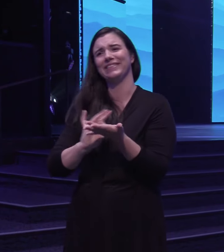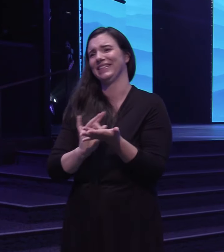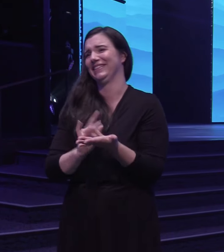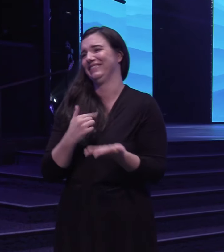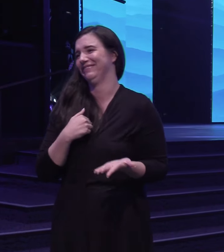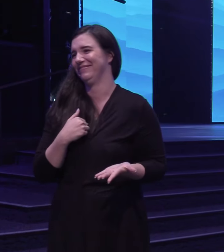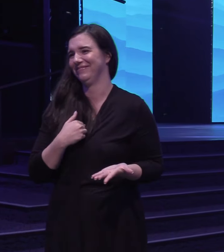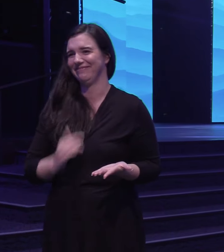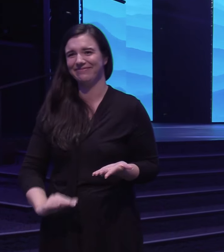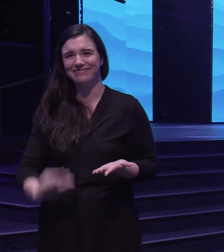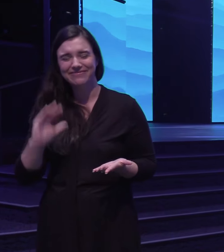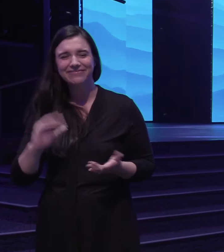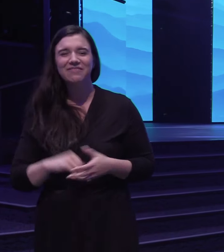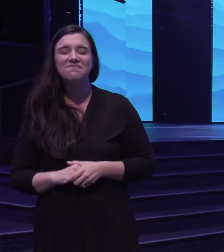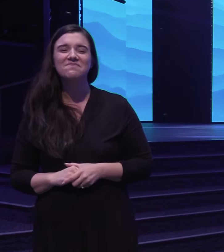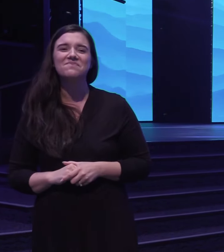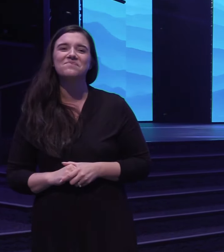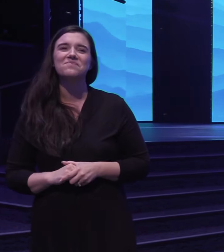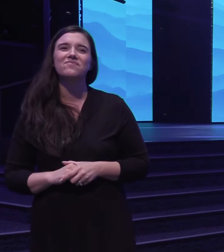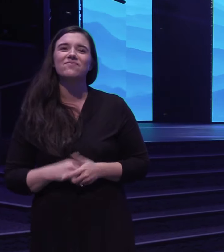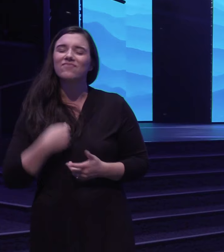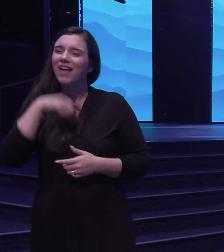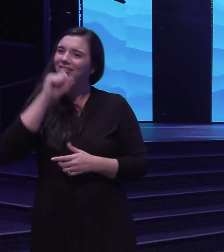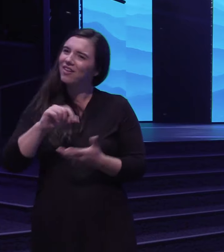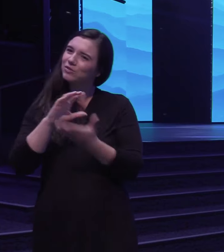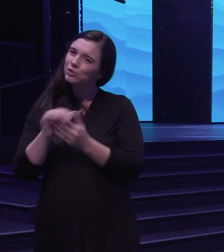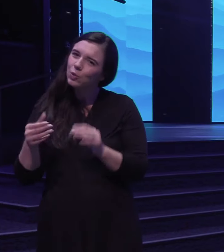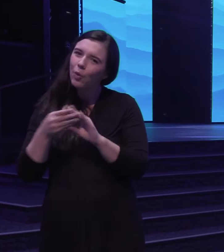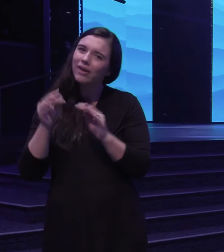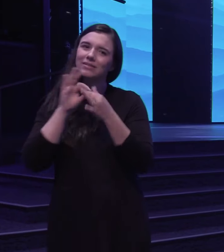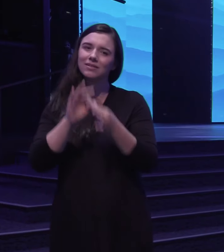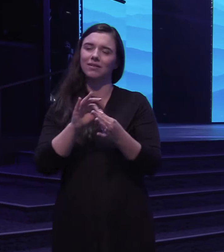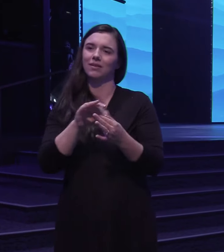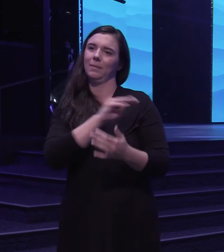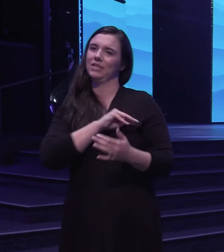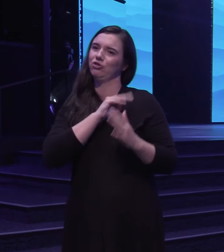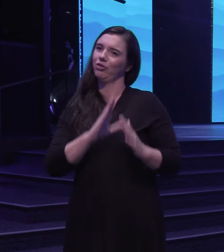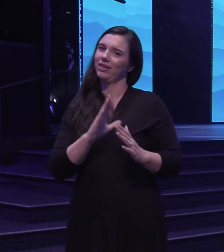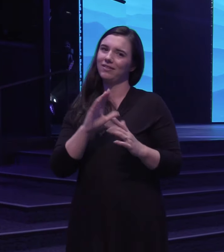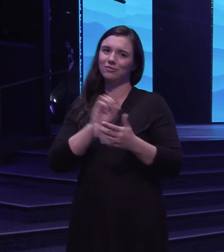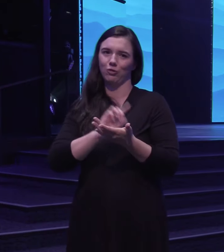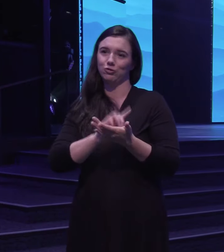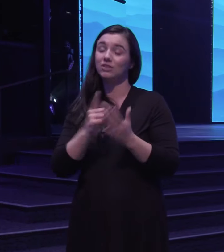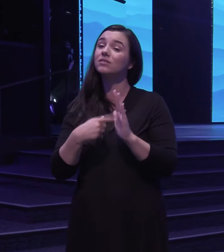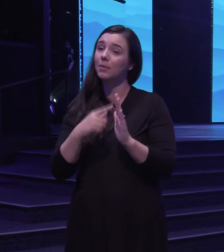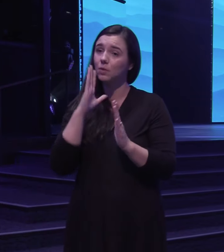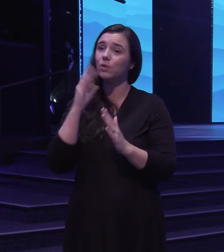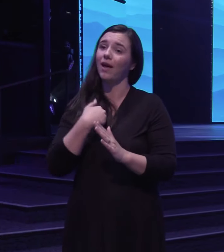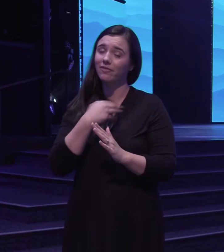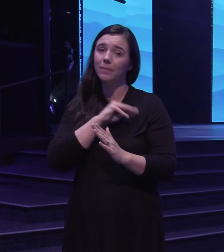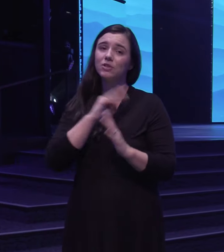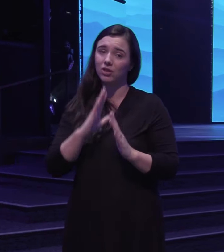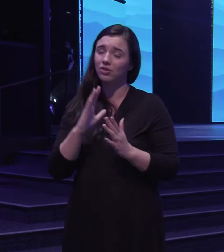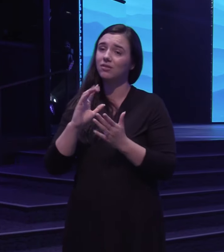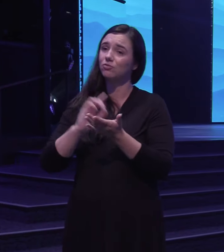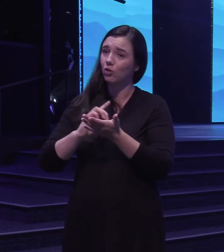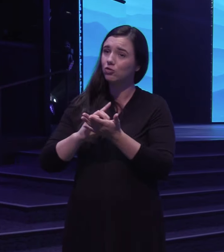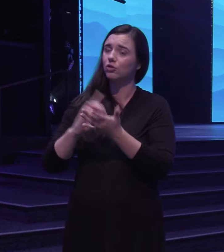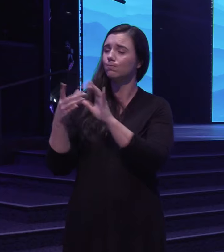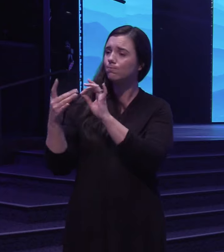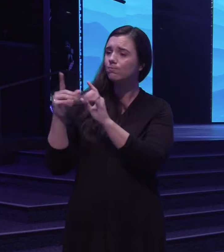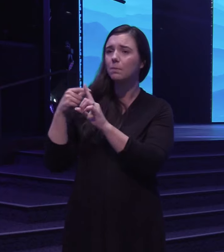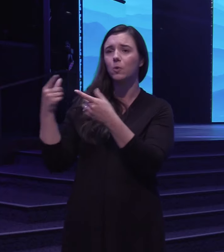medicine. And I love the stories about missionary doctors. And sometimes they would have a missionary doctor talk about what was